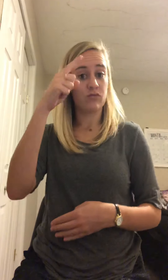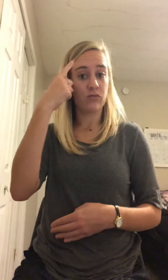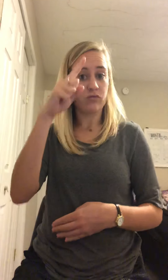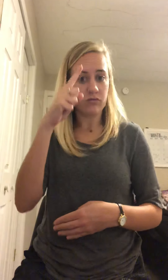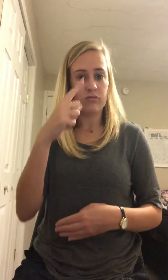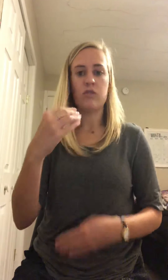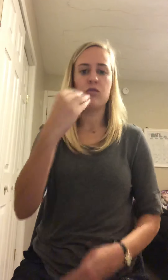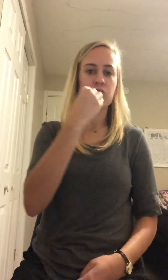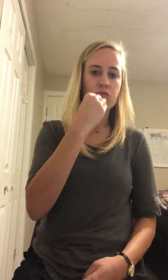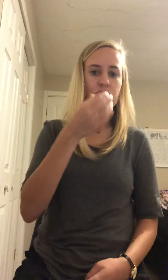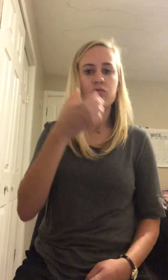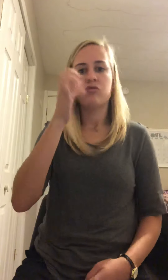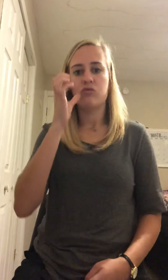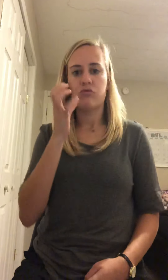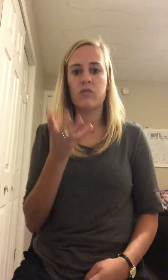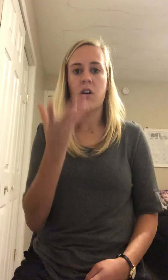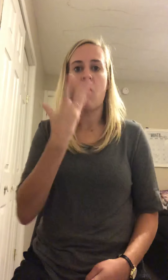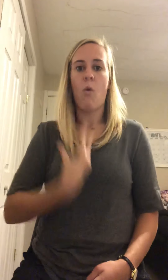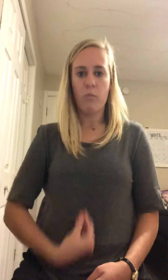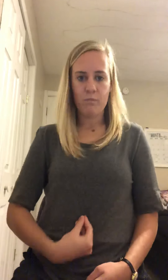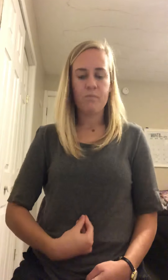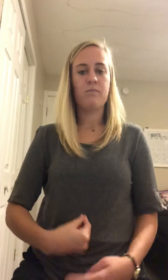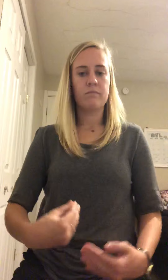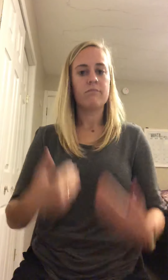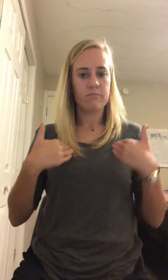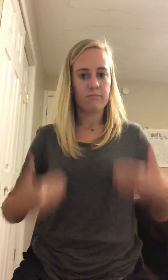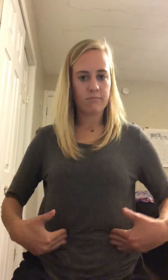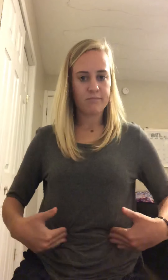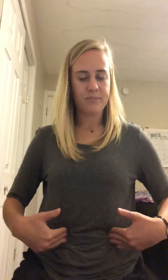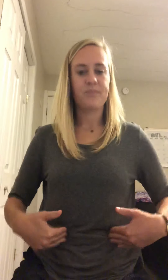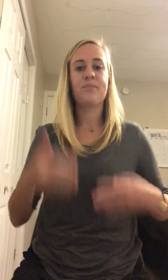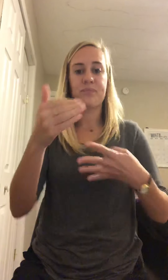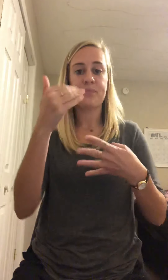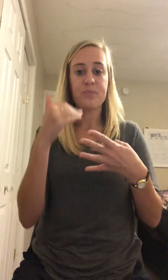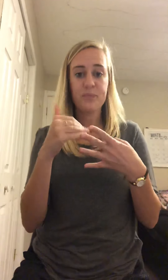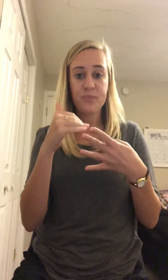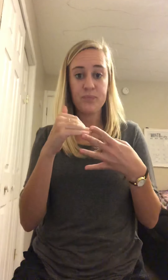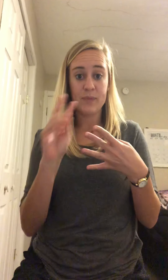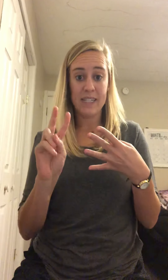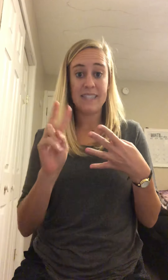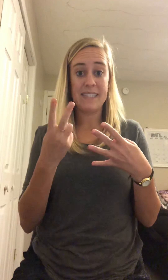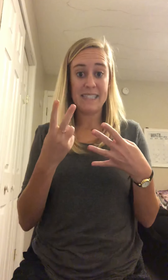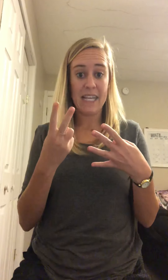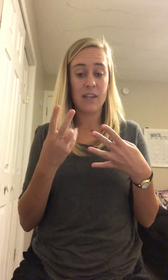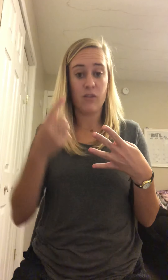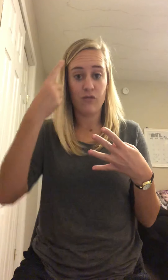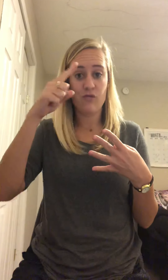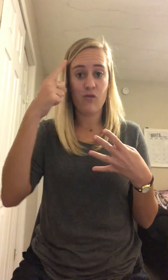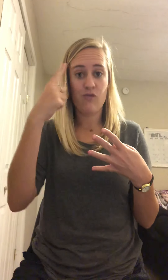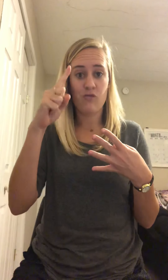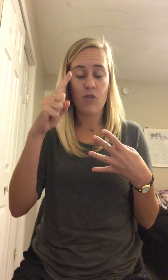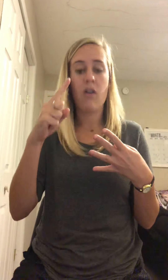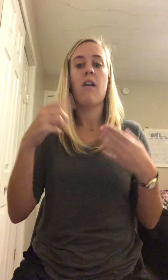body. Second, the digestive system is designed to allow you to break down those food